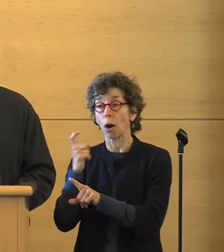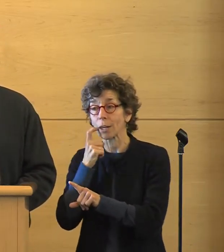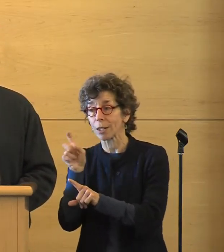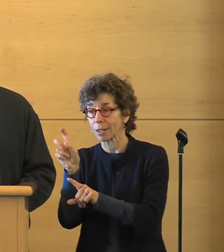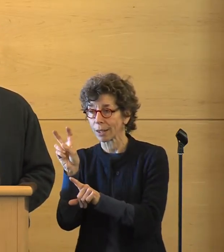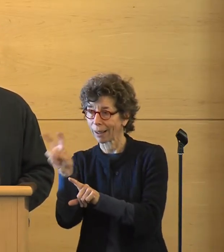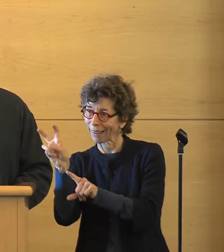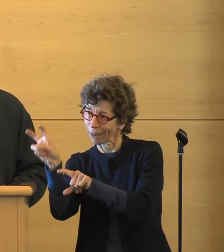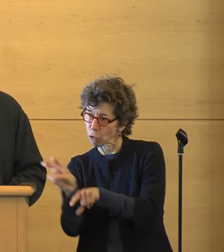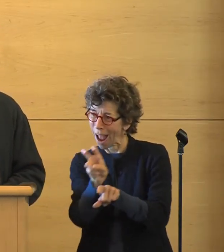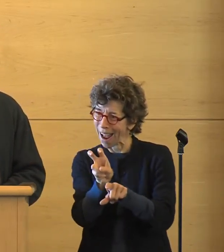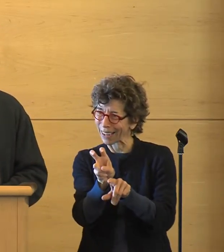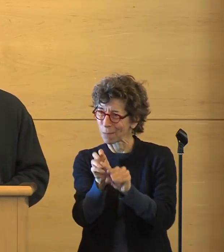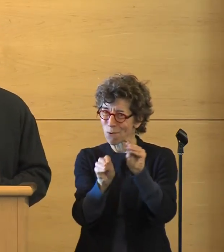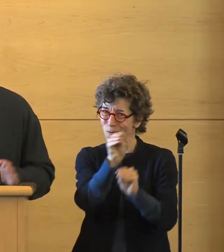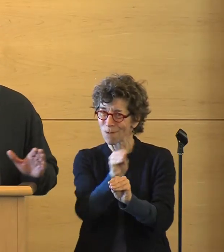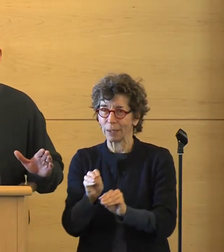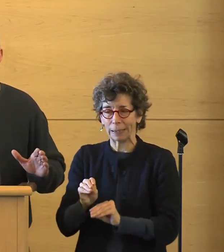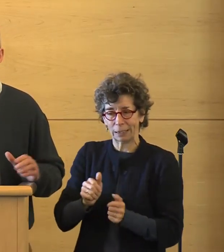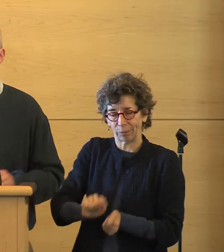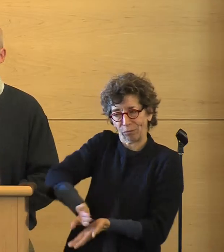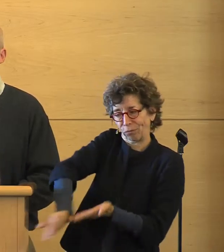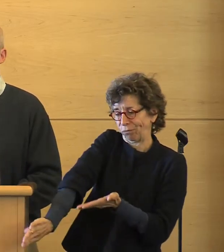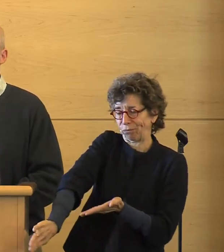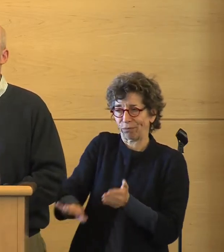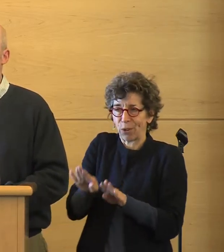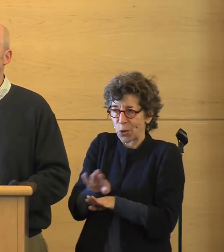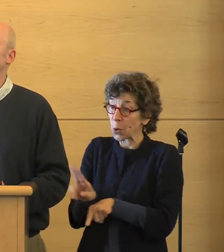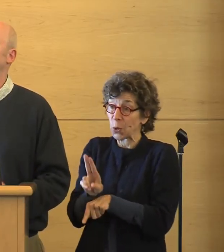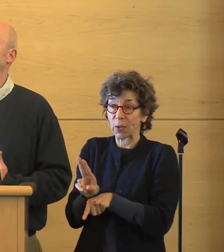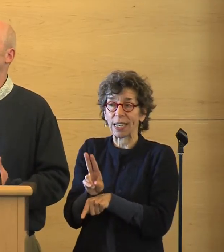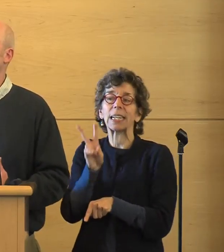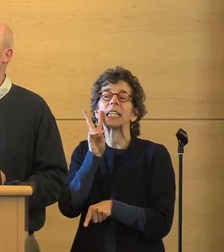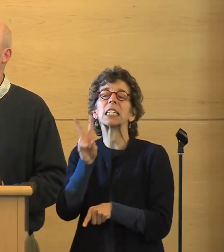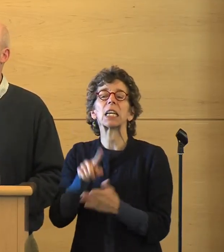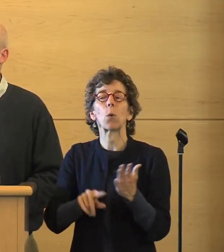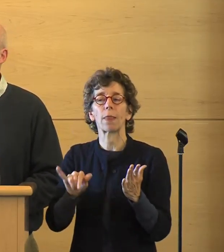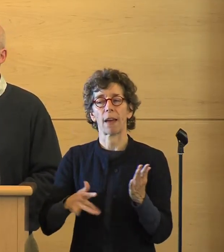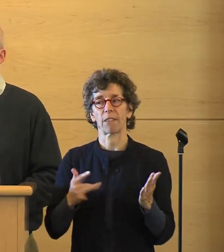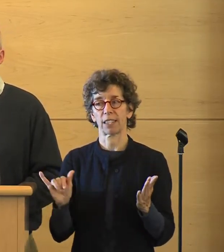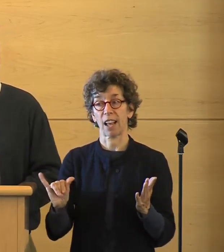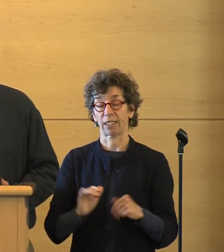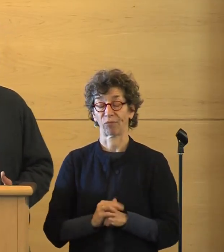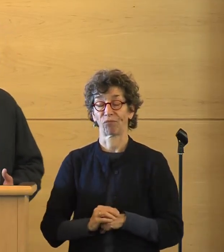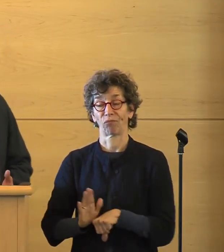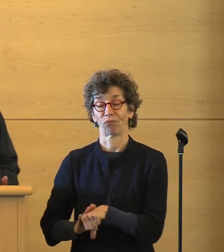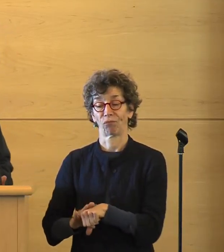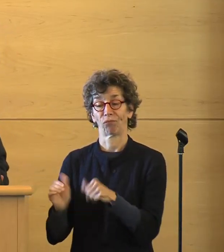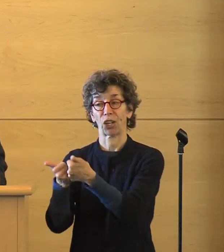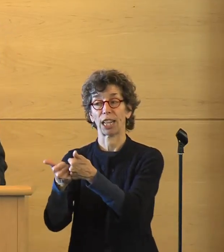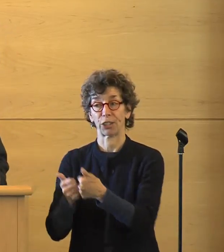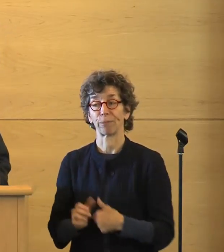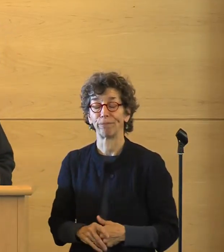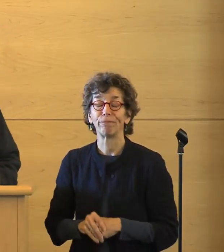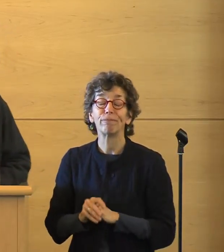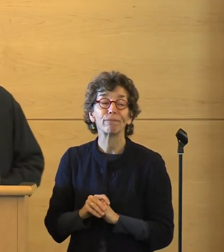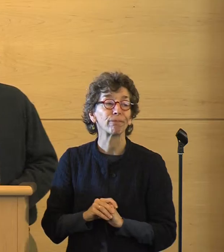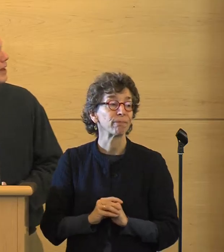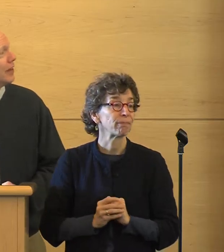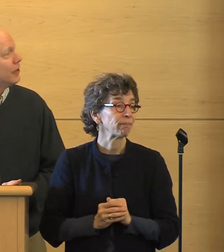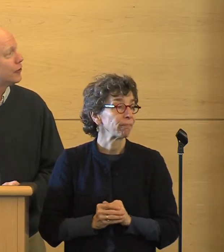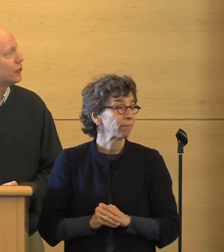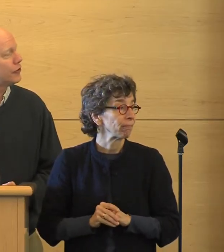particularly if you spend an entire day in front of a computer. All the websites, all the software, everything that you normally